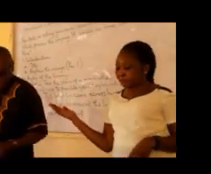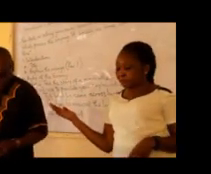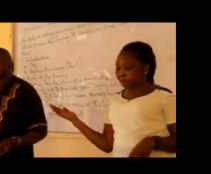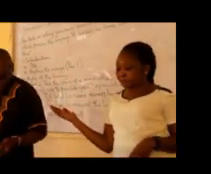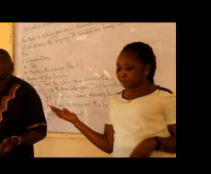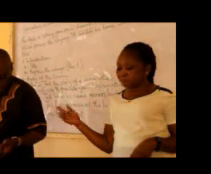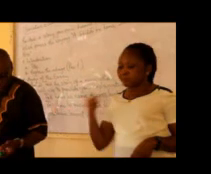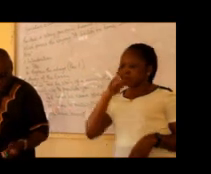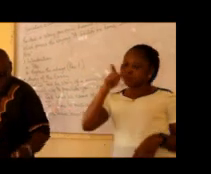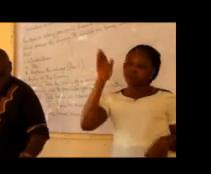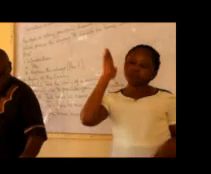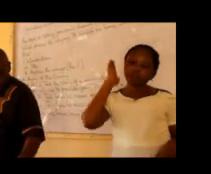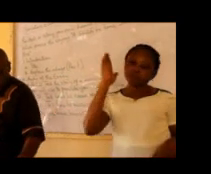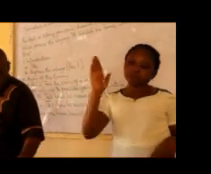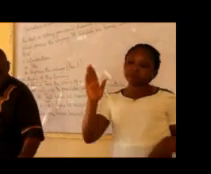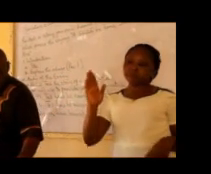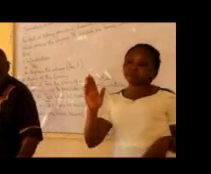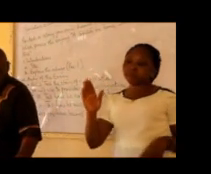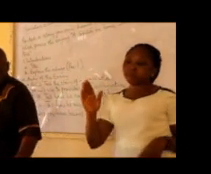you will,